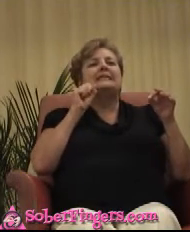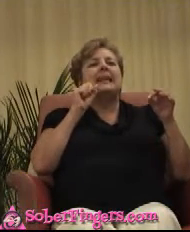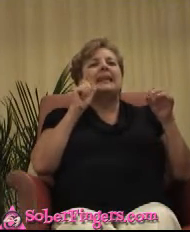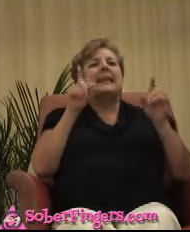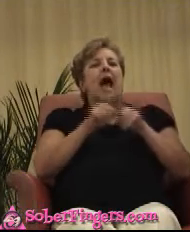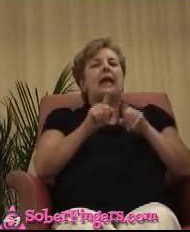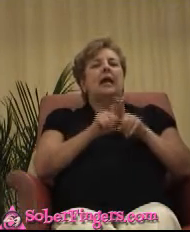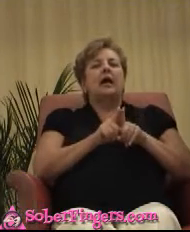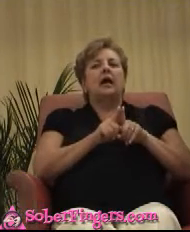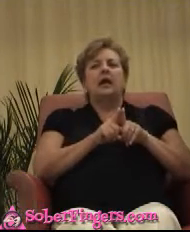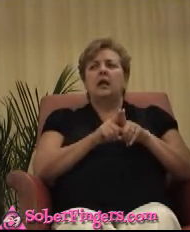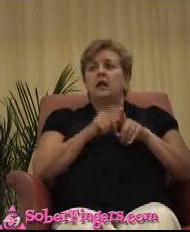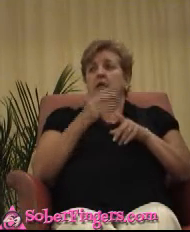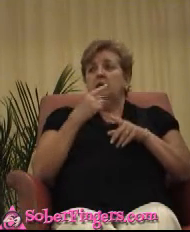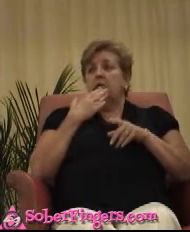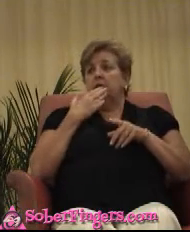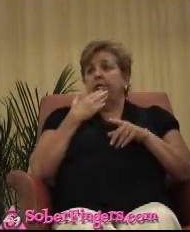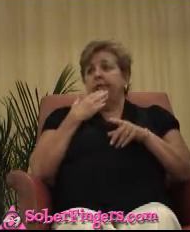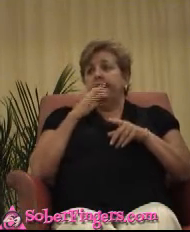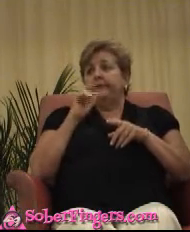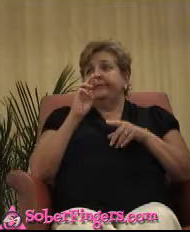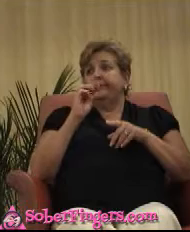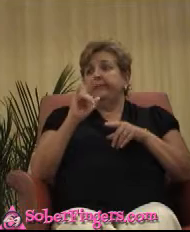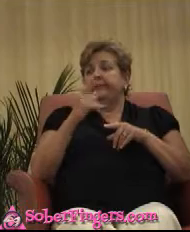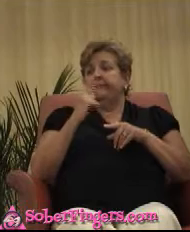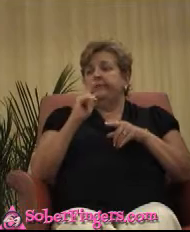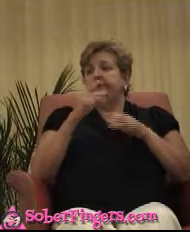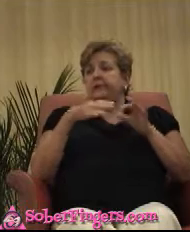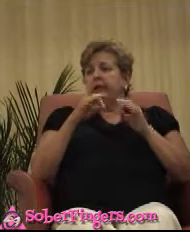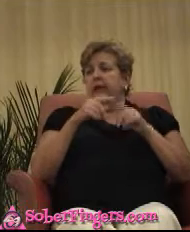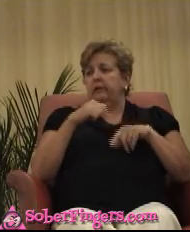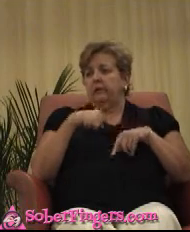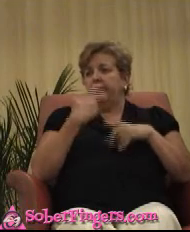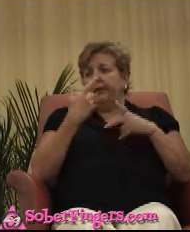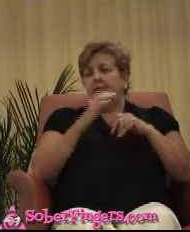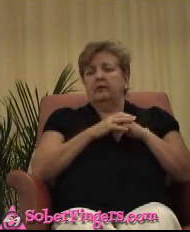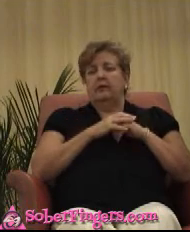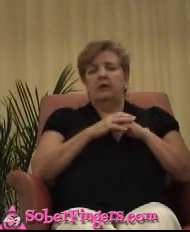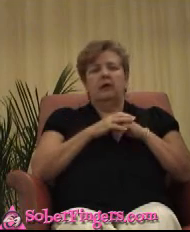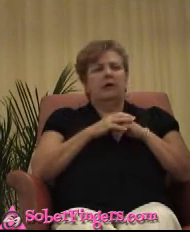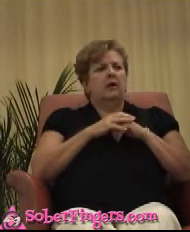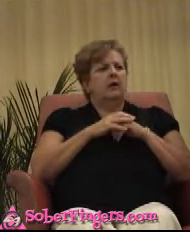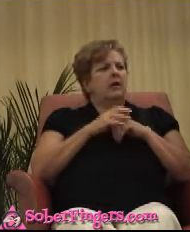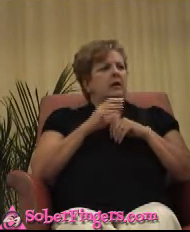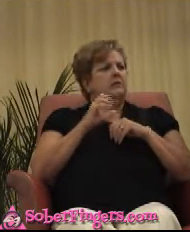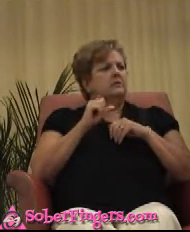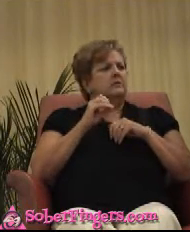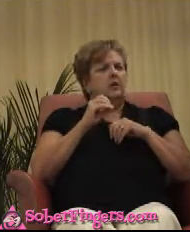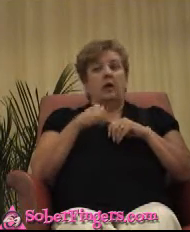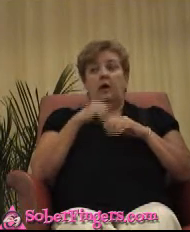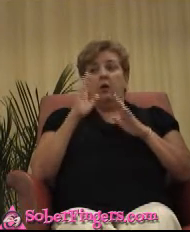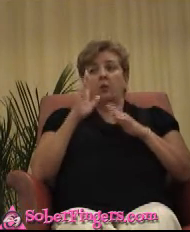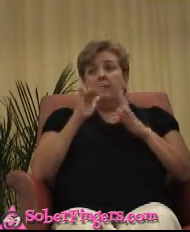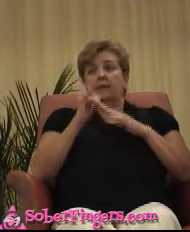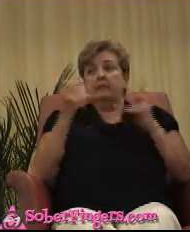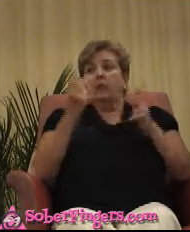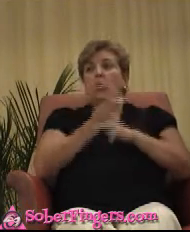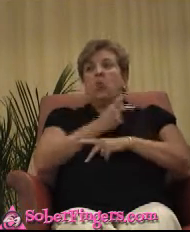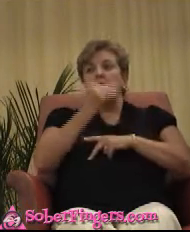that out to me. I'll try to do better." And so I hope that's the worst mistake I ever made. He